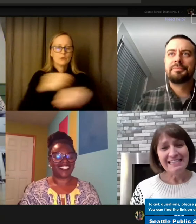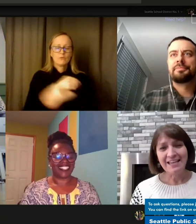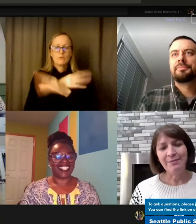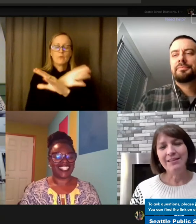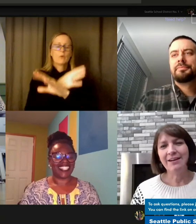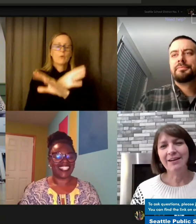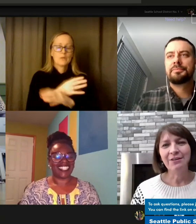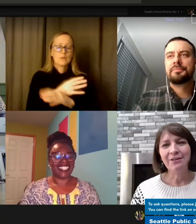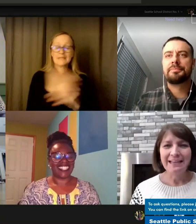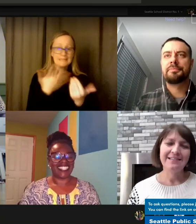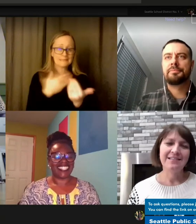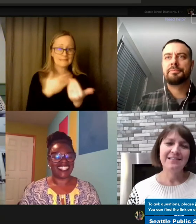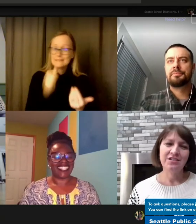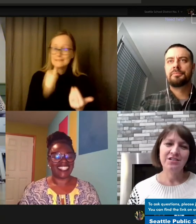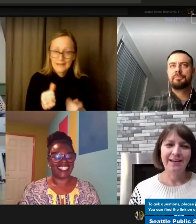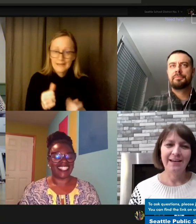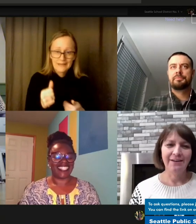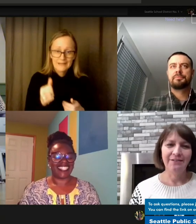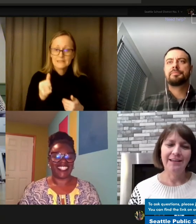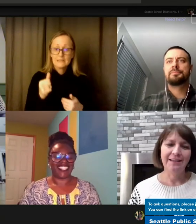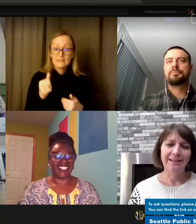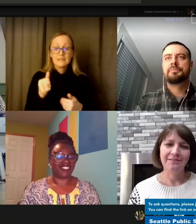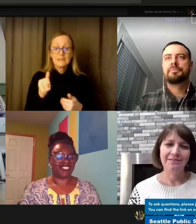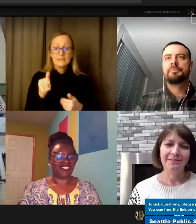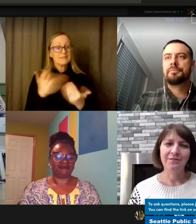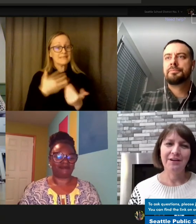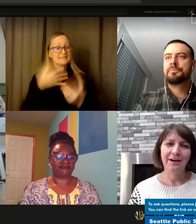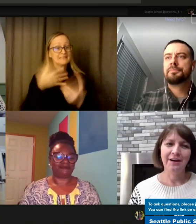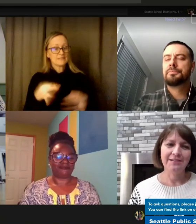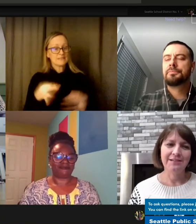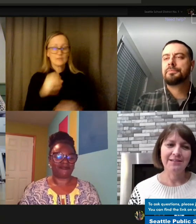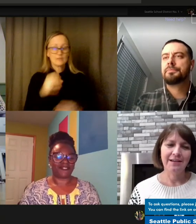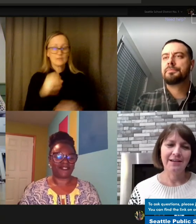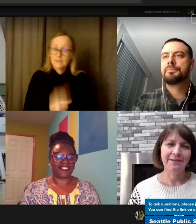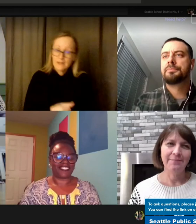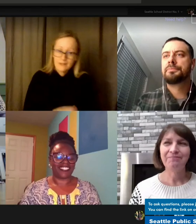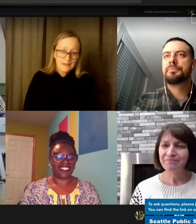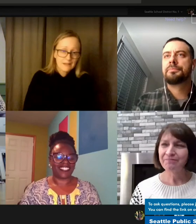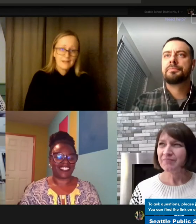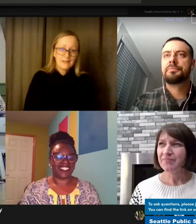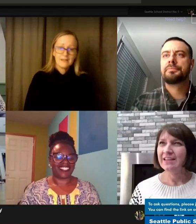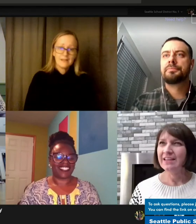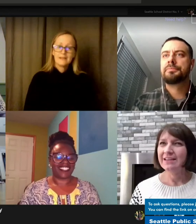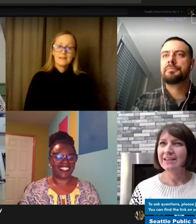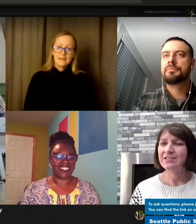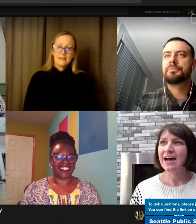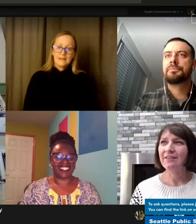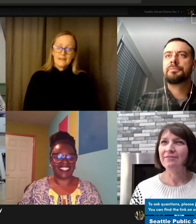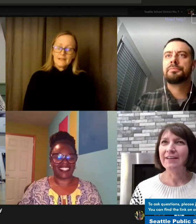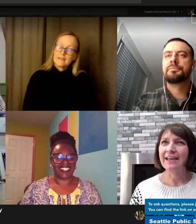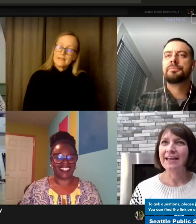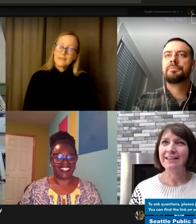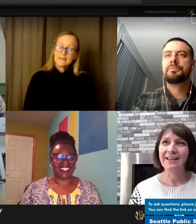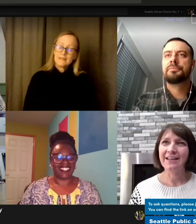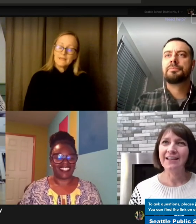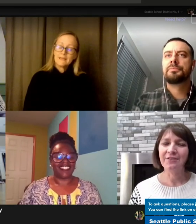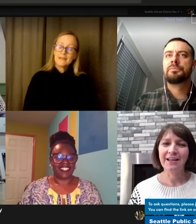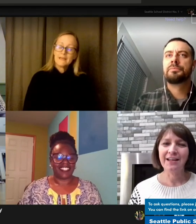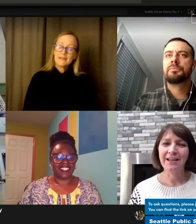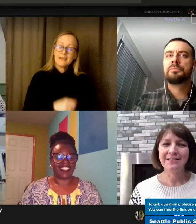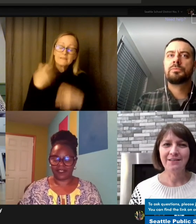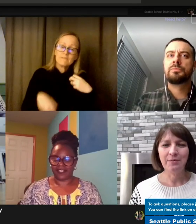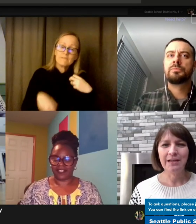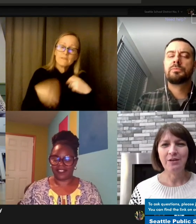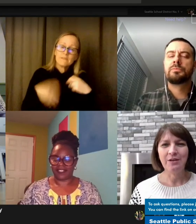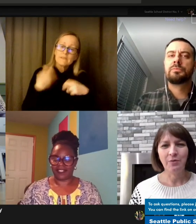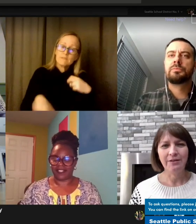I mean, there are no easy decisions right now, and you know, there are, it's a it's tough, and I know that it's, you know,